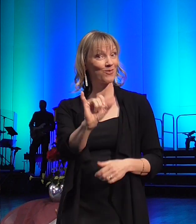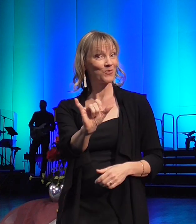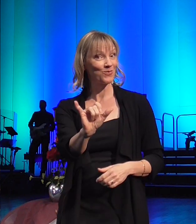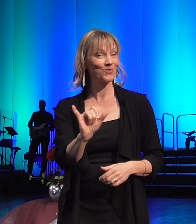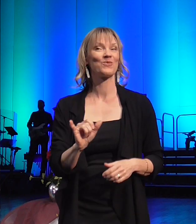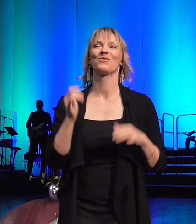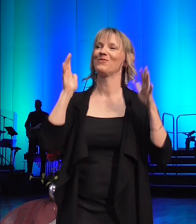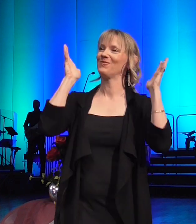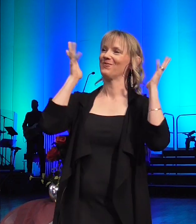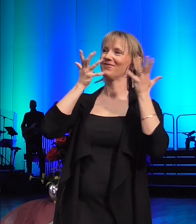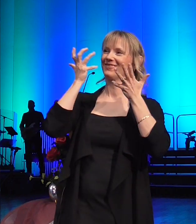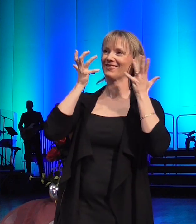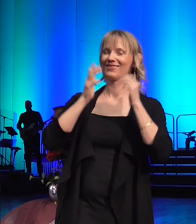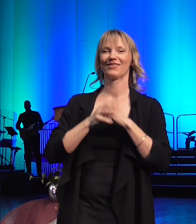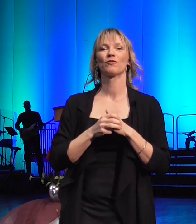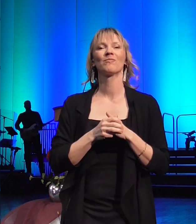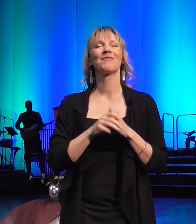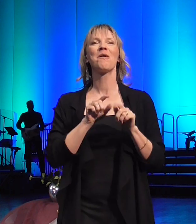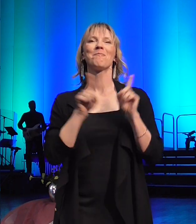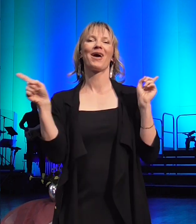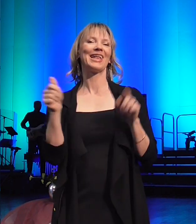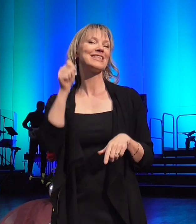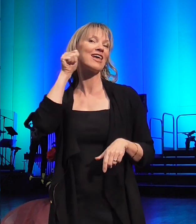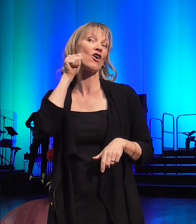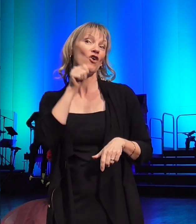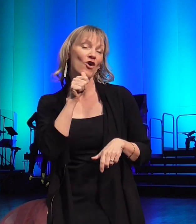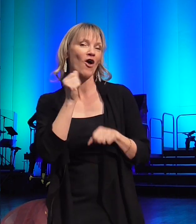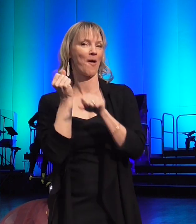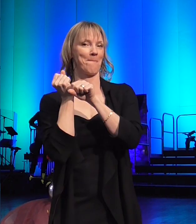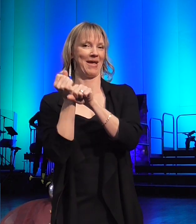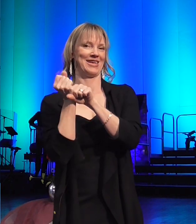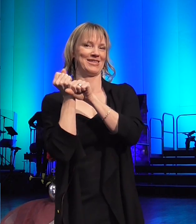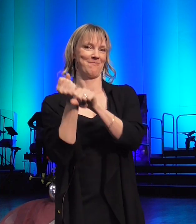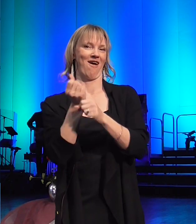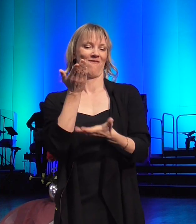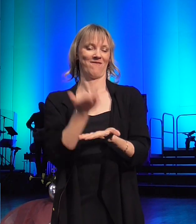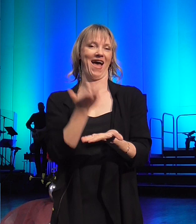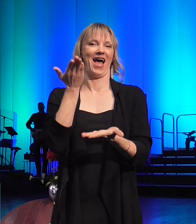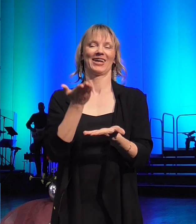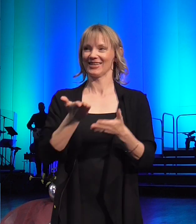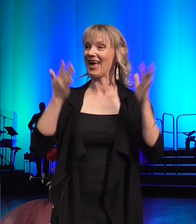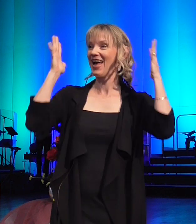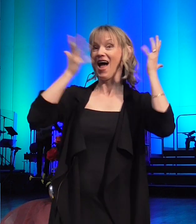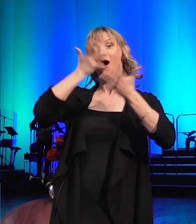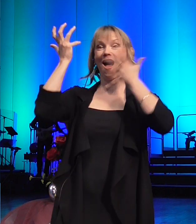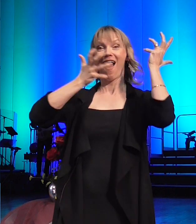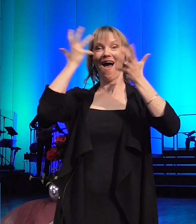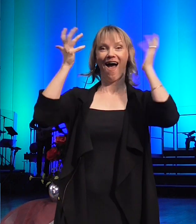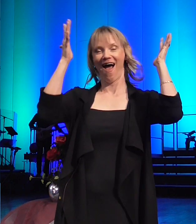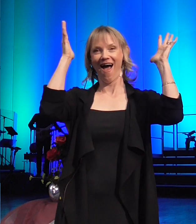Yeah. But it's a girl baseball fact.